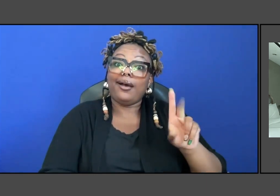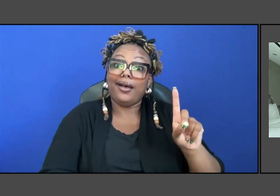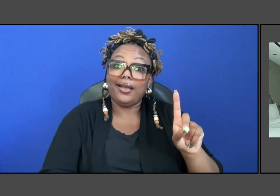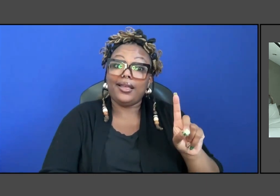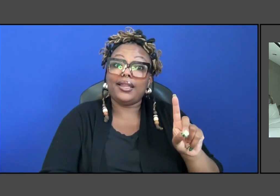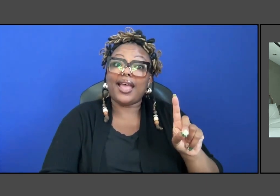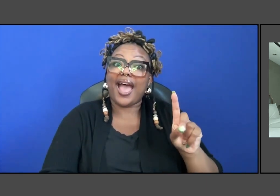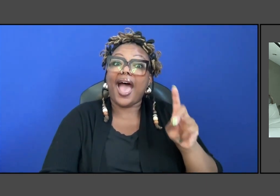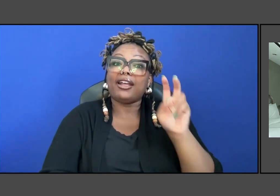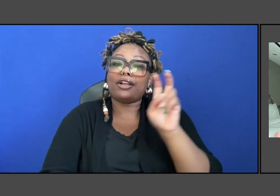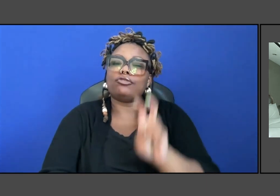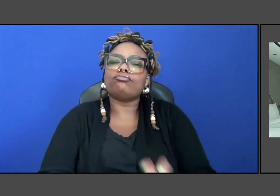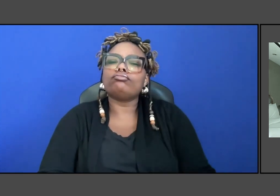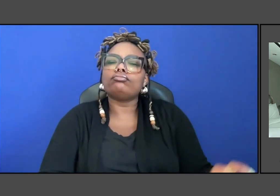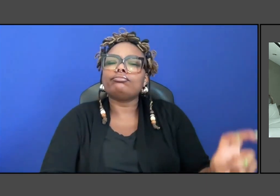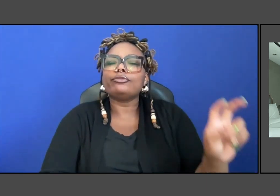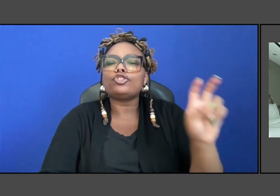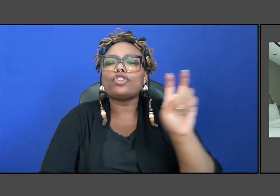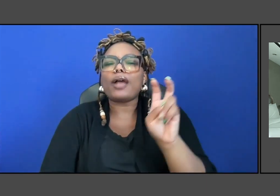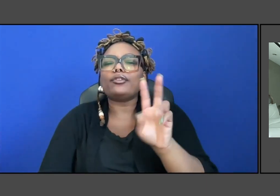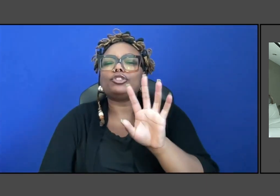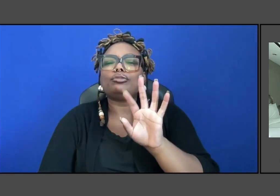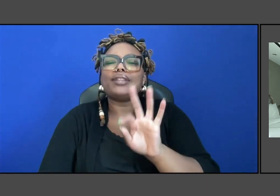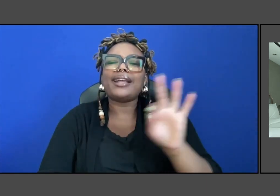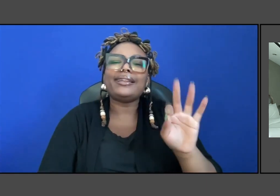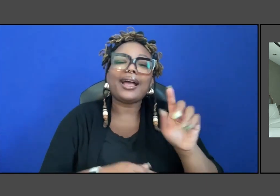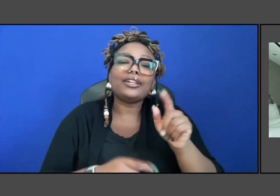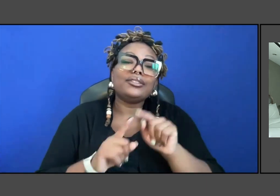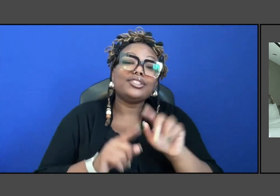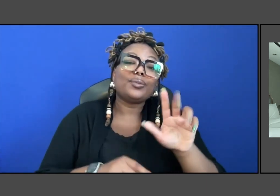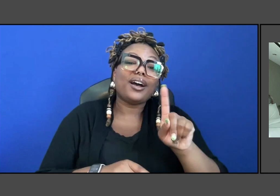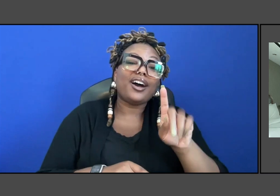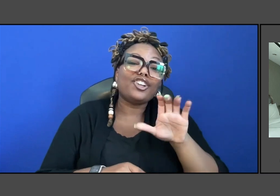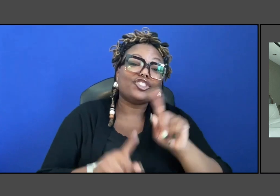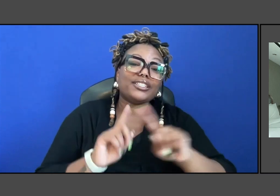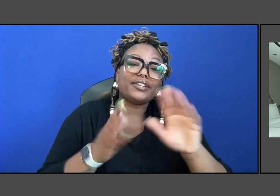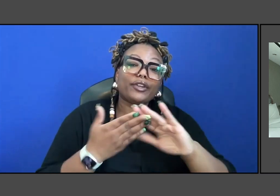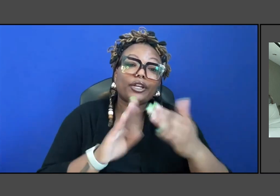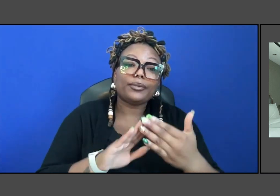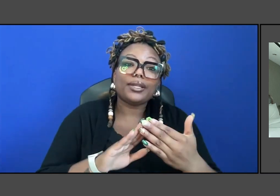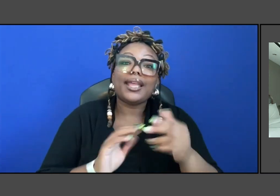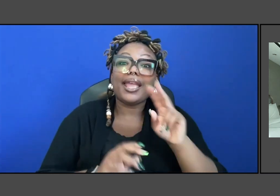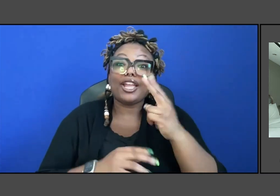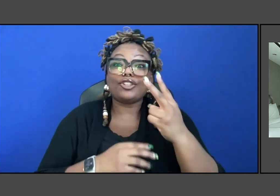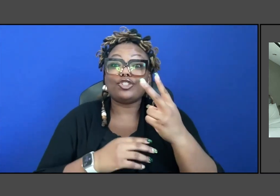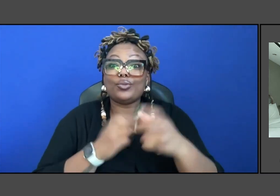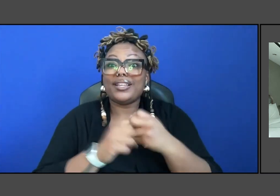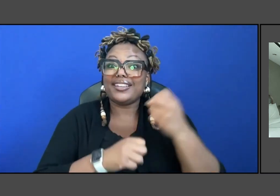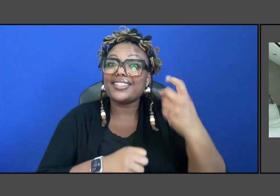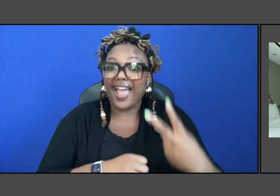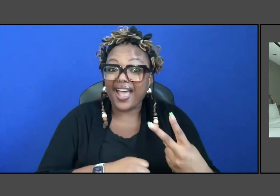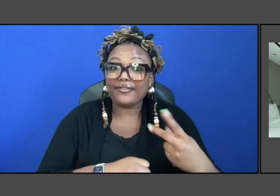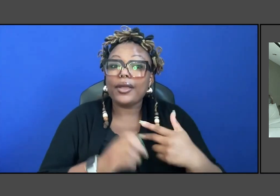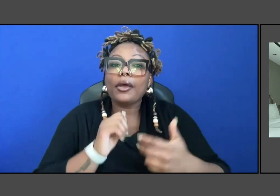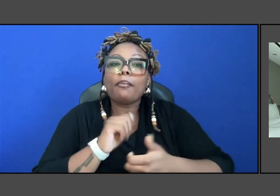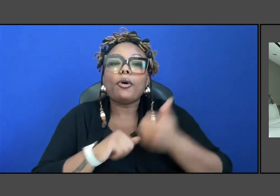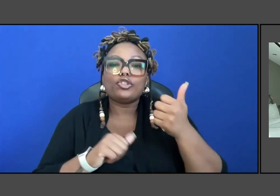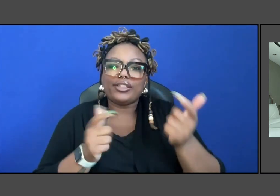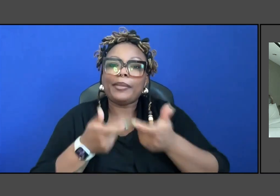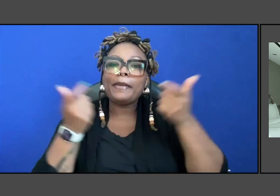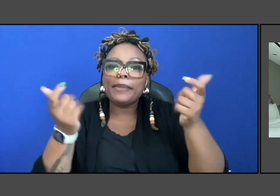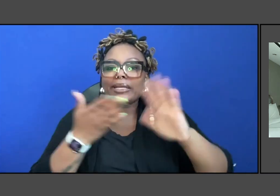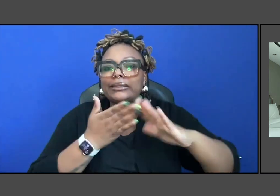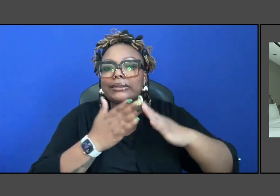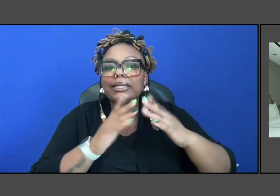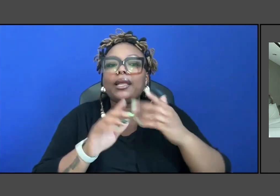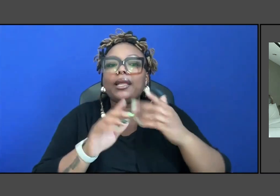like 99 or 100 different communities as part of that in 2.5 years. Most of them big cities, but some smaller